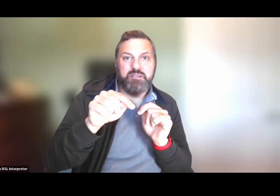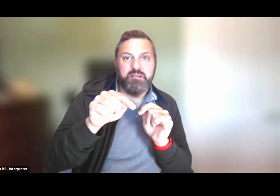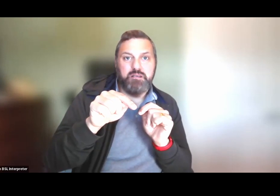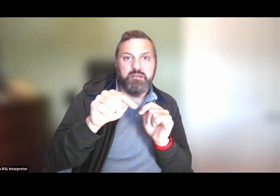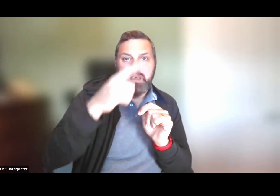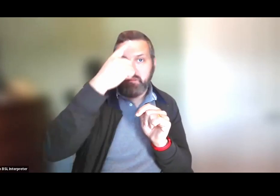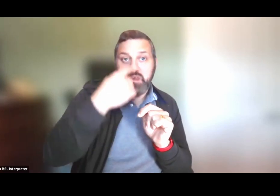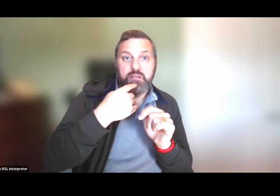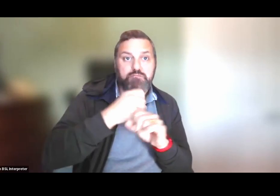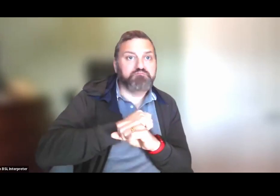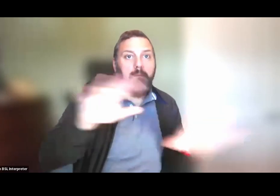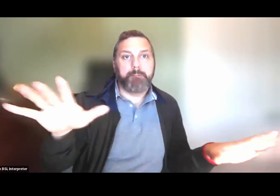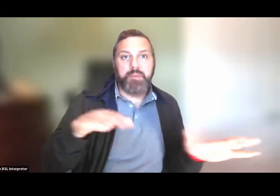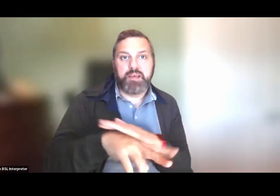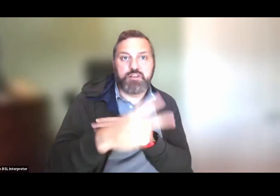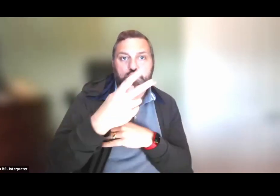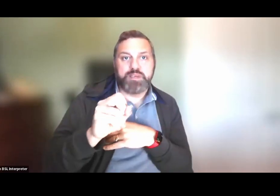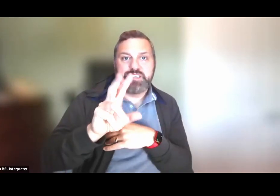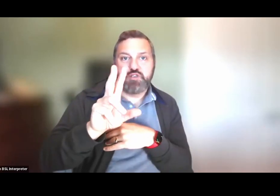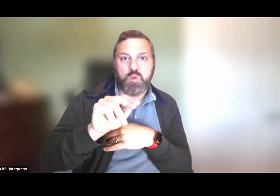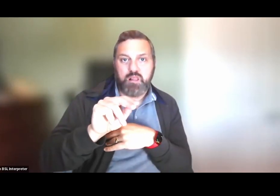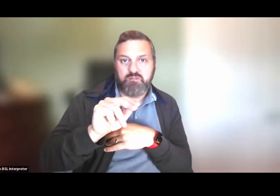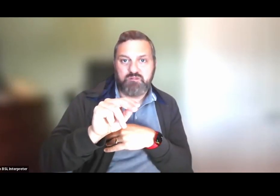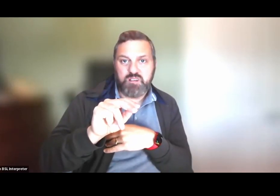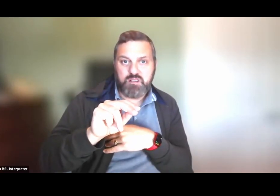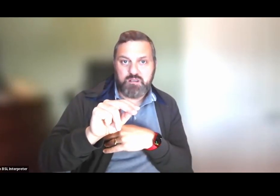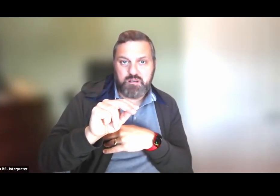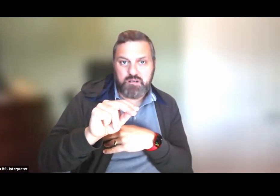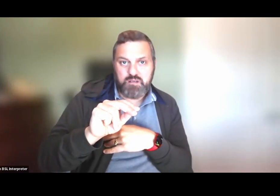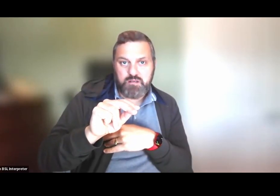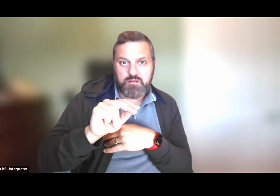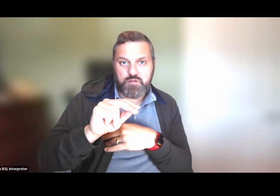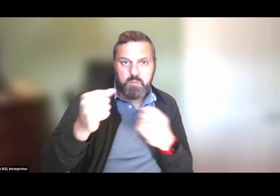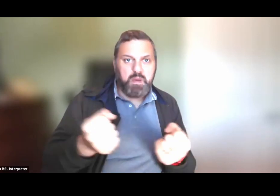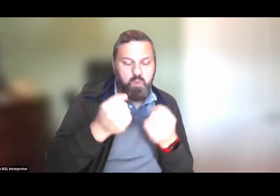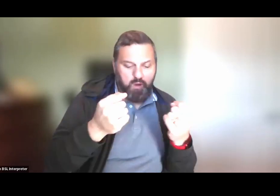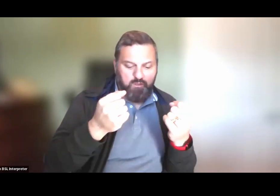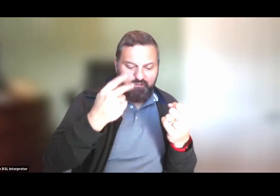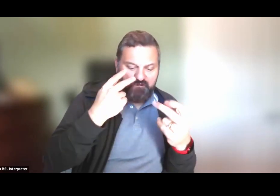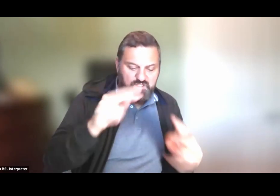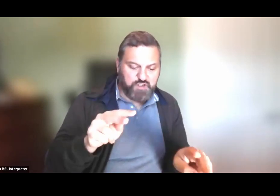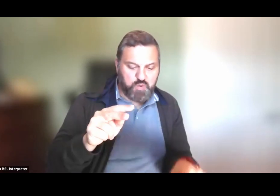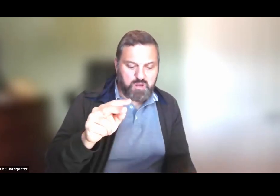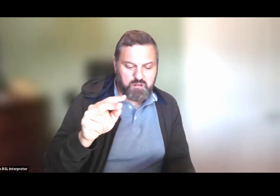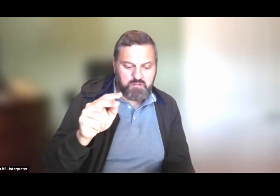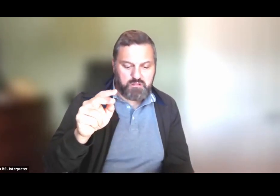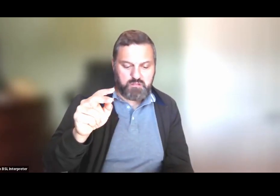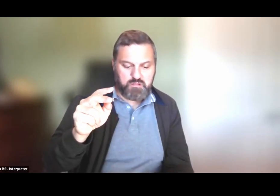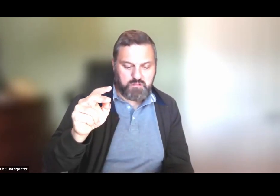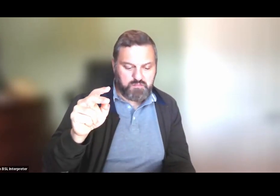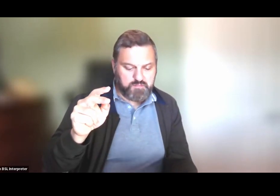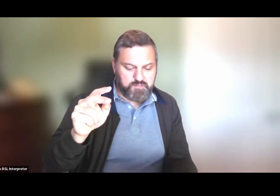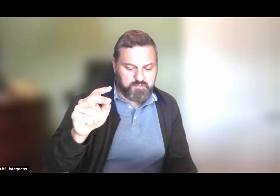in 2012. And that's what set me off in exploring the power of visual thinking. And I learned that our